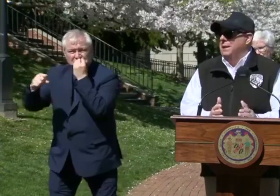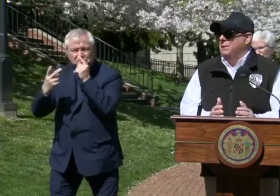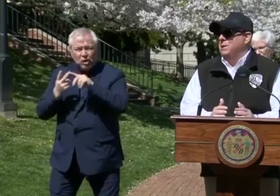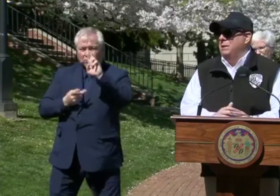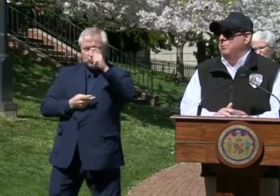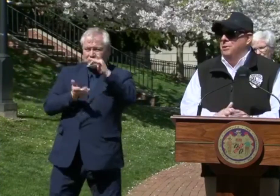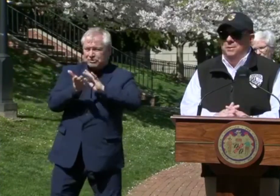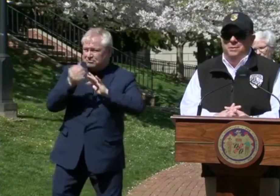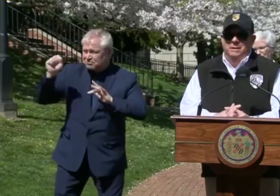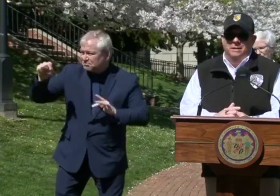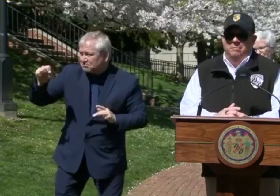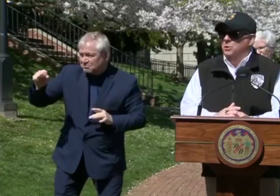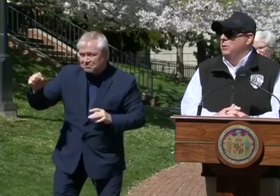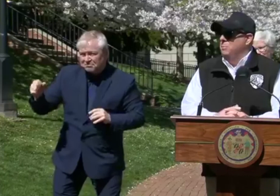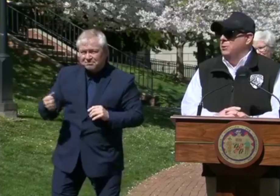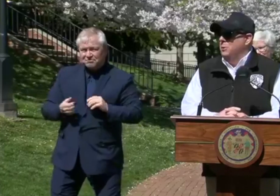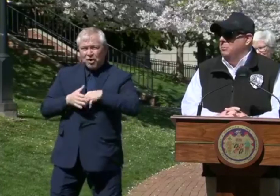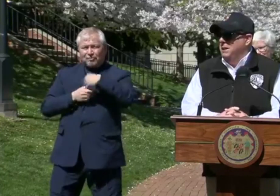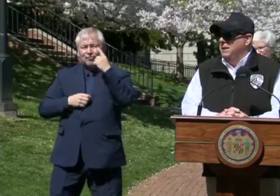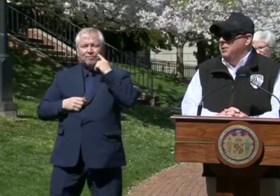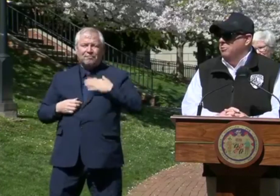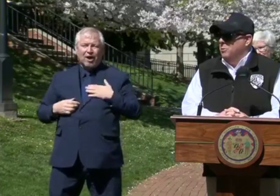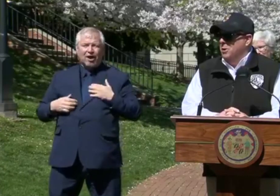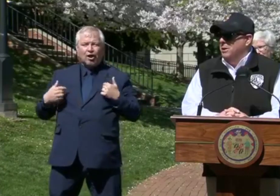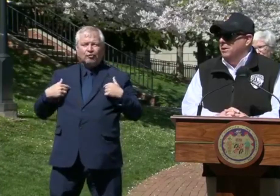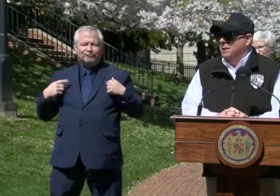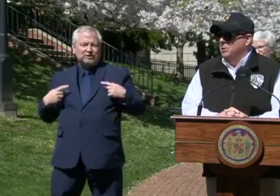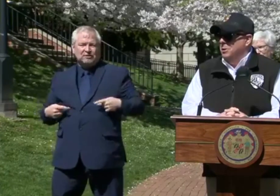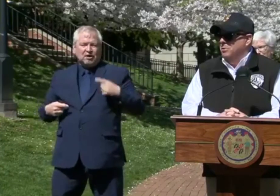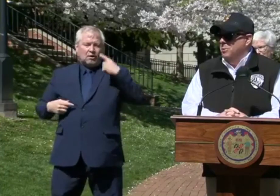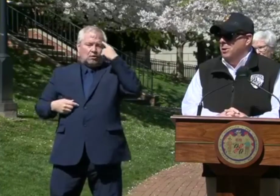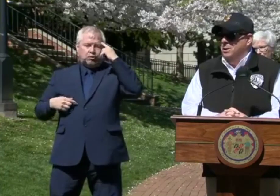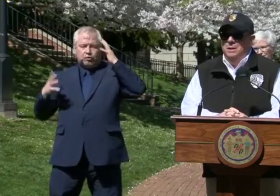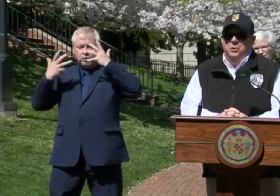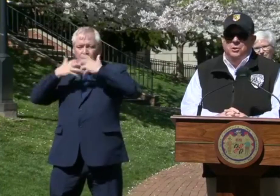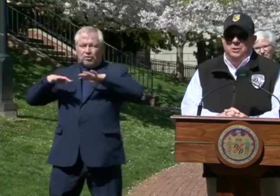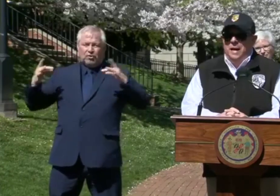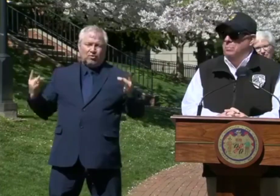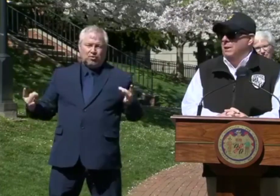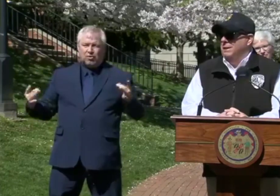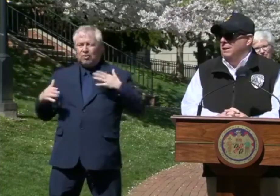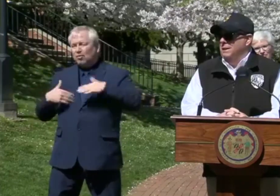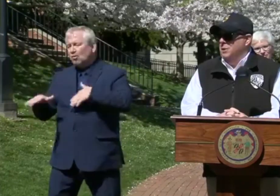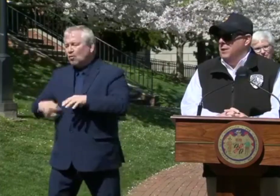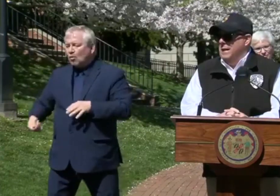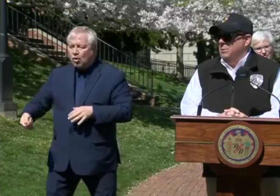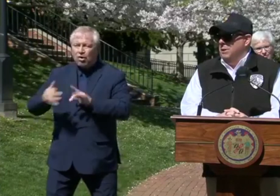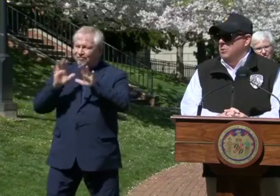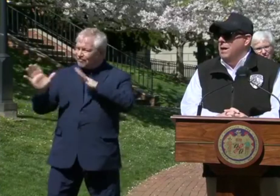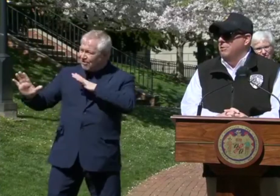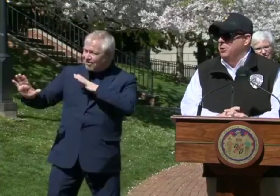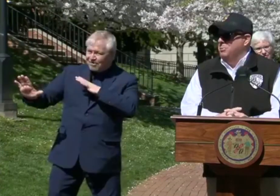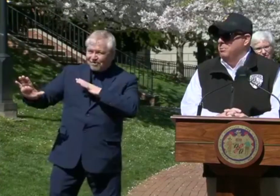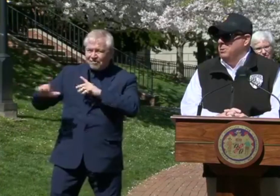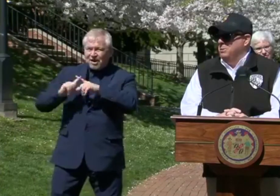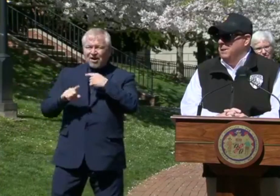able to get outside for your own physical and mental well-being and go for a walk and take your dog for a walk. You should not be going out with a